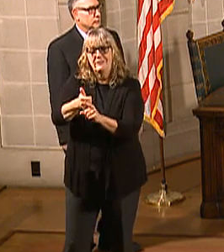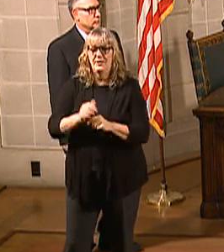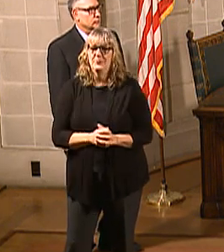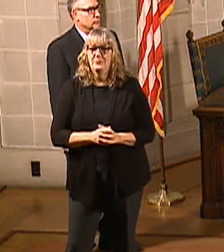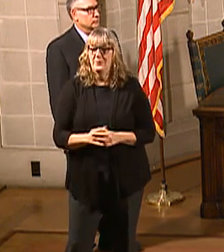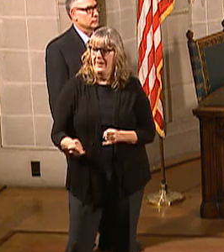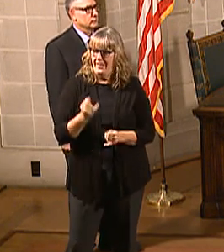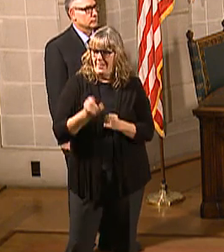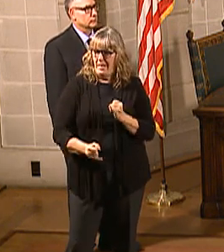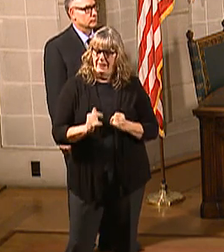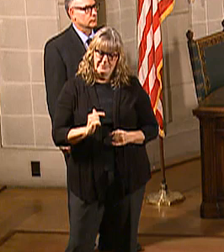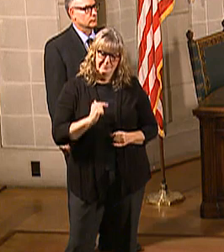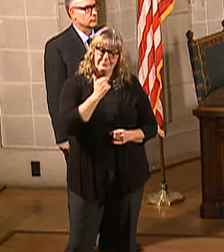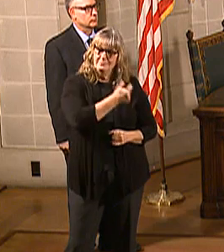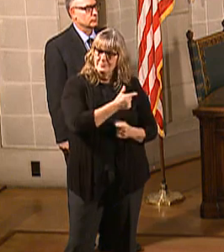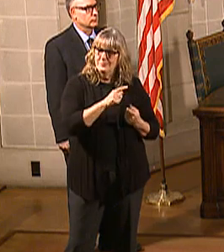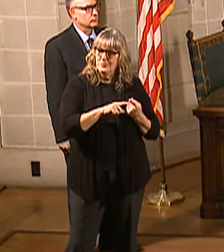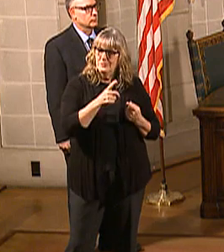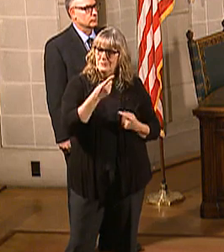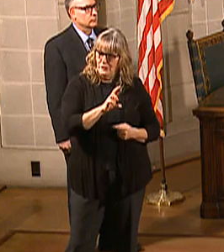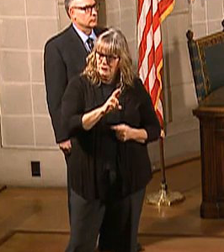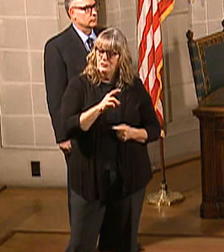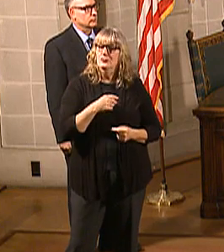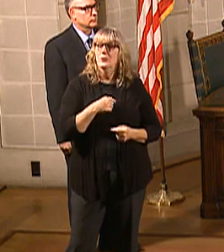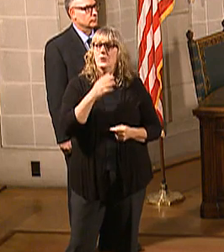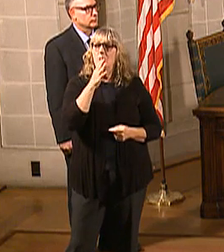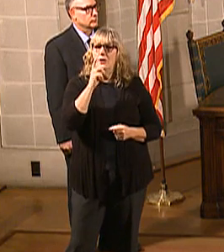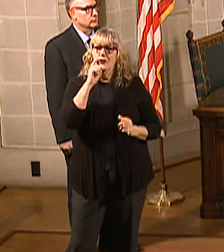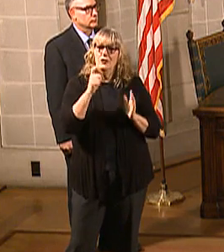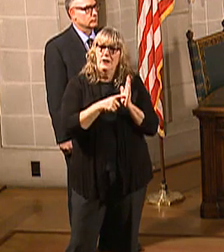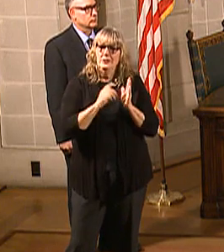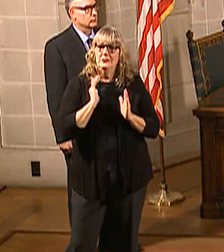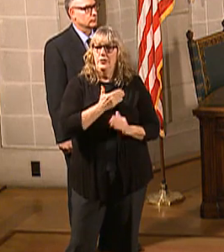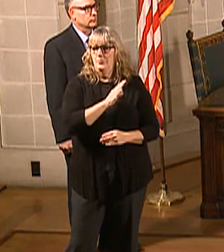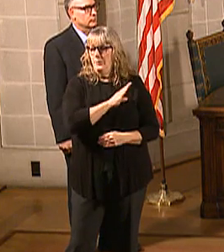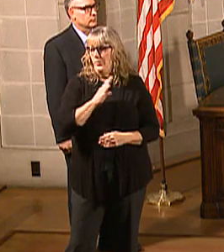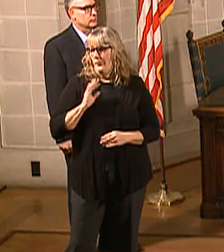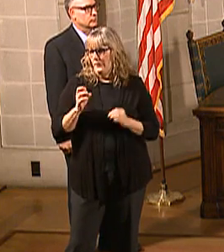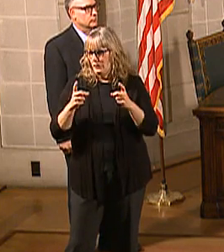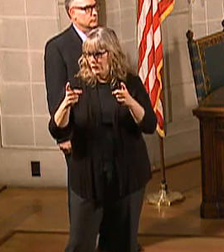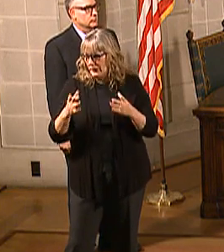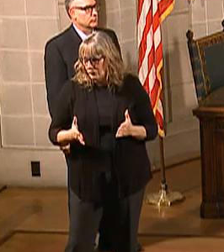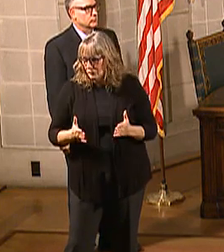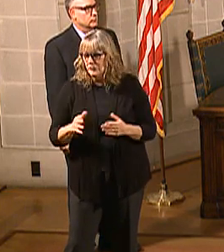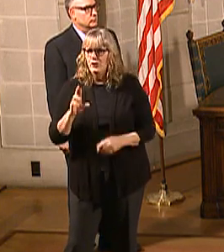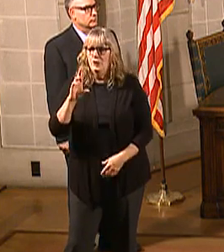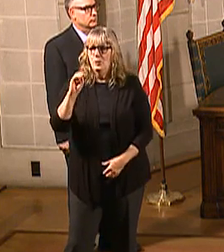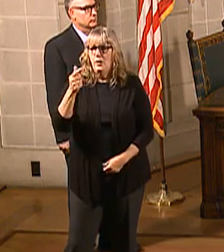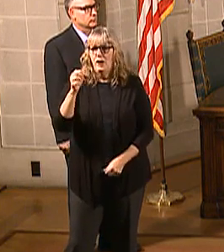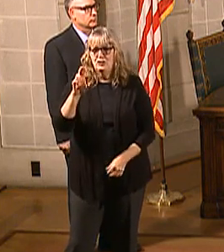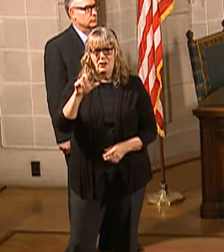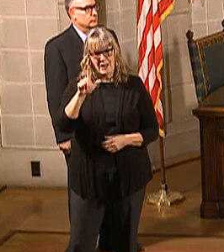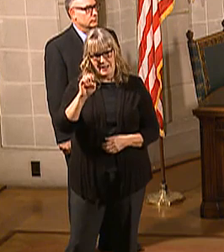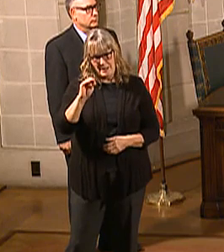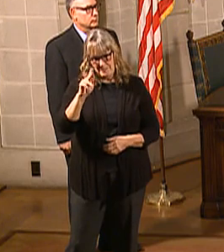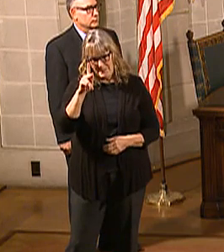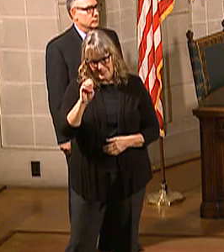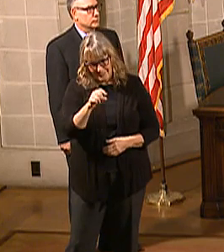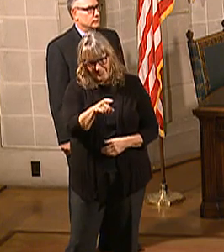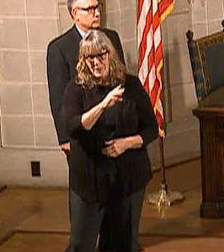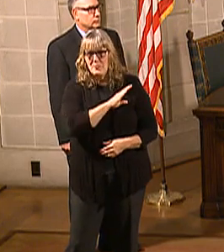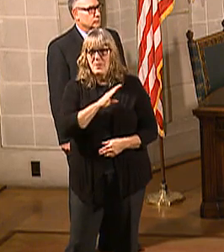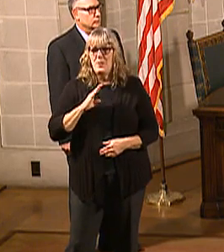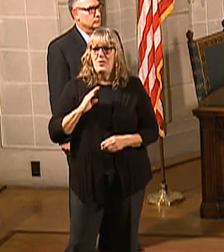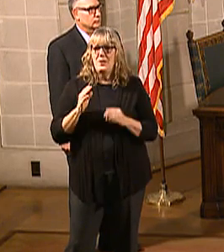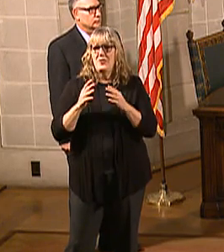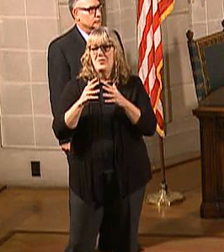turn it over to Dr. Antone, is I want to recognize from our board of directors, Roger Lemke. He's a board member emeritus